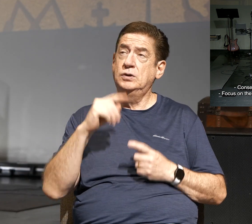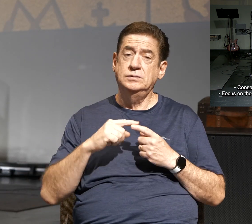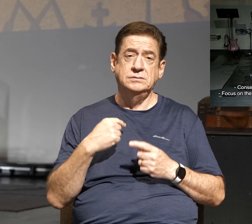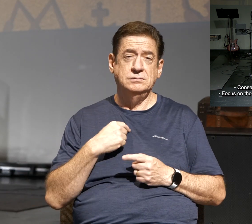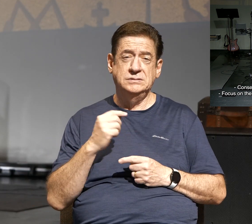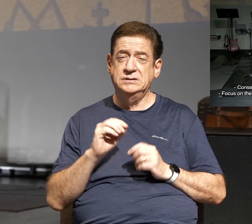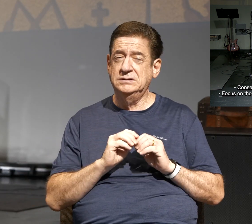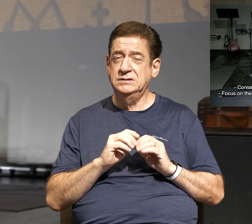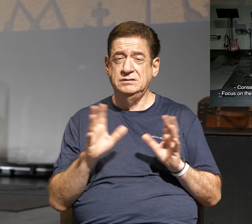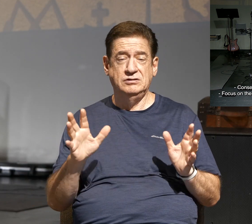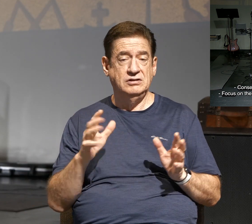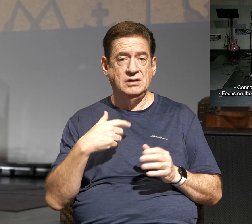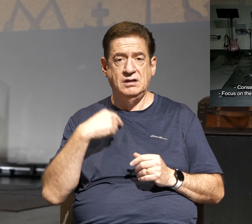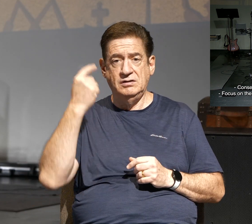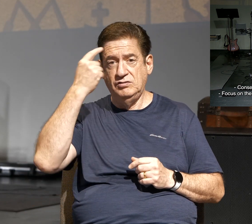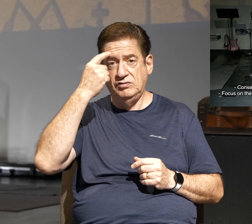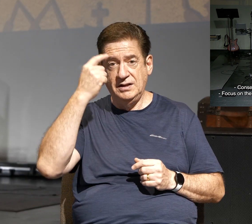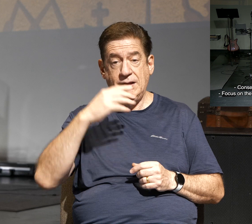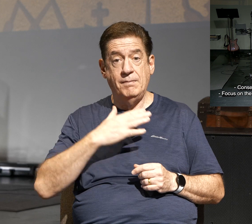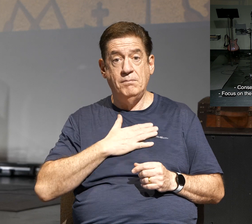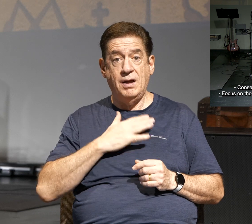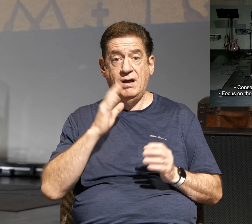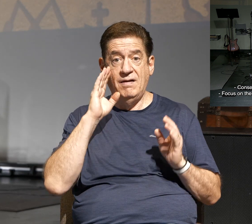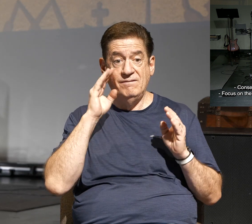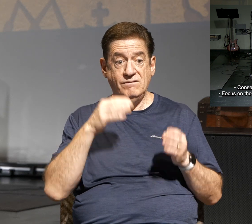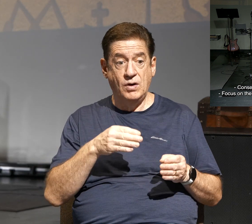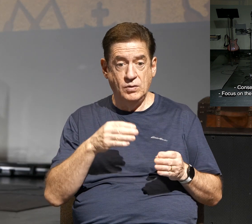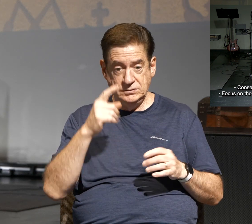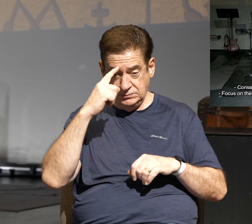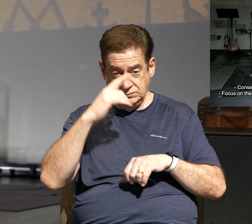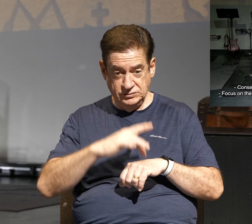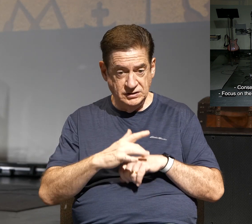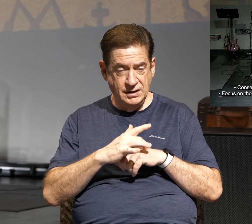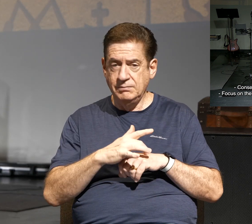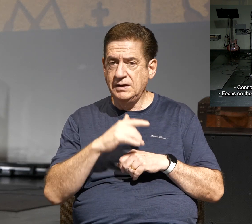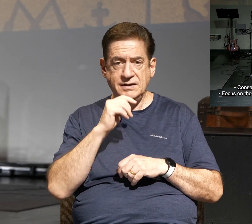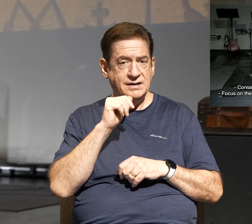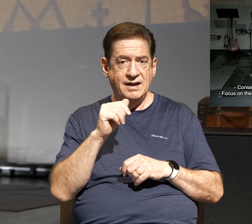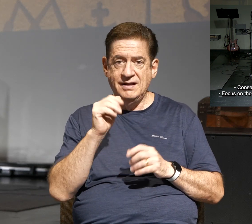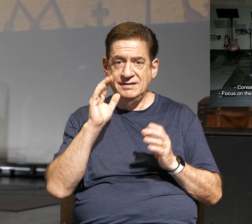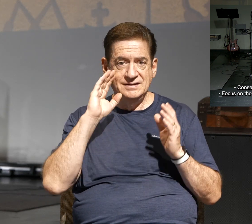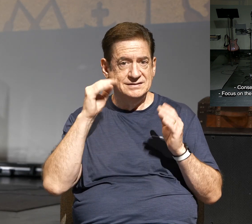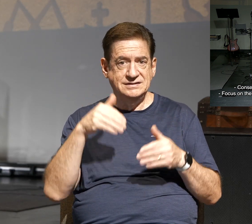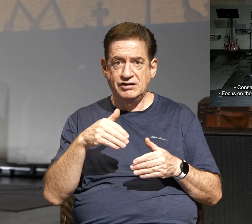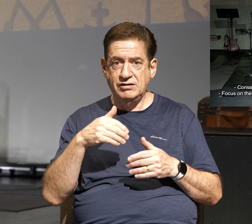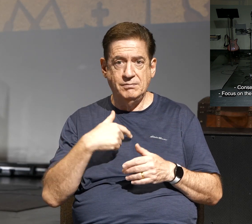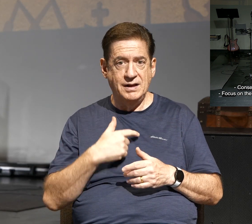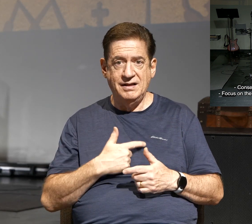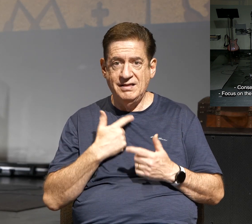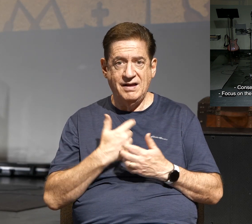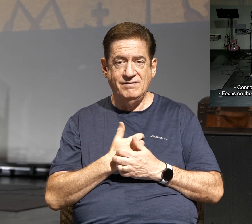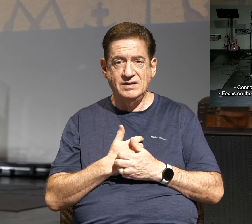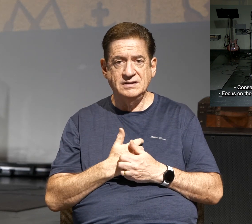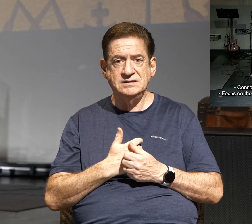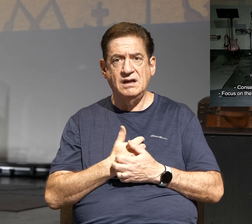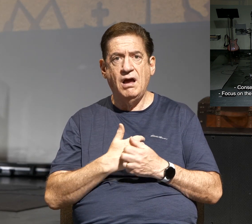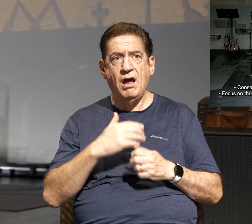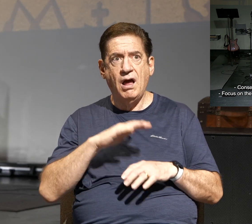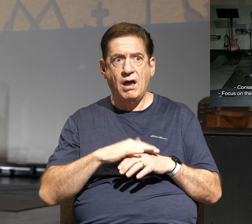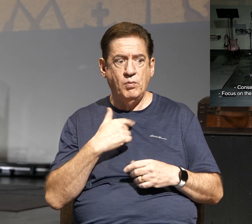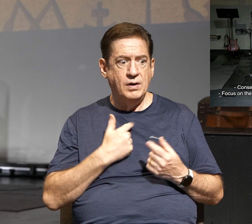clearly. I realized that my focus and preoccupation was at the center of my life was on what